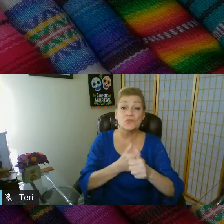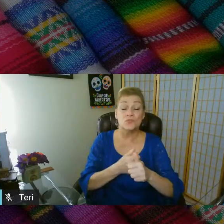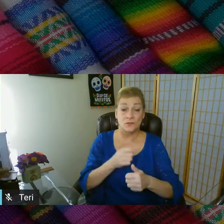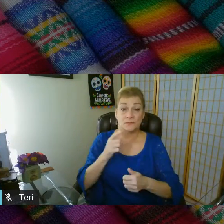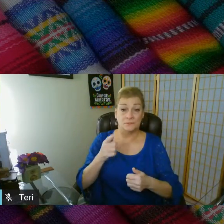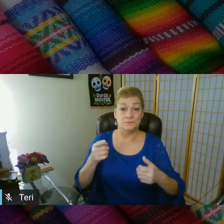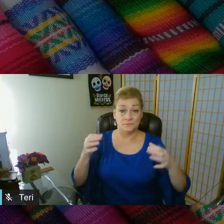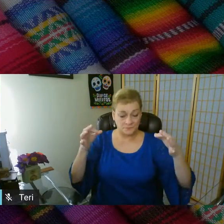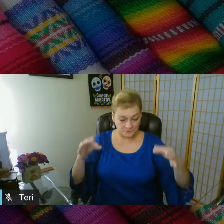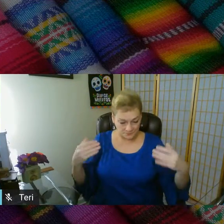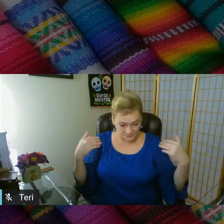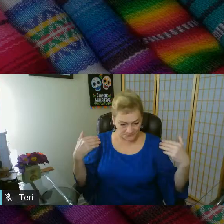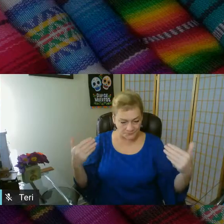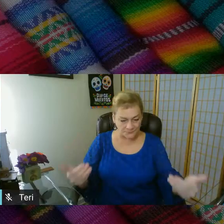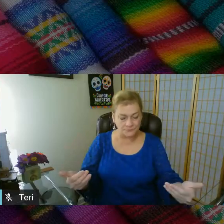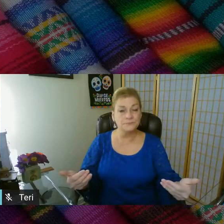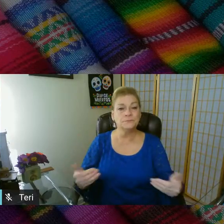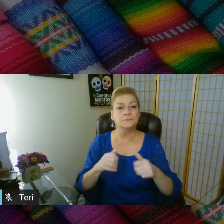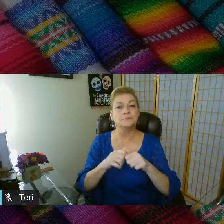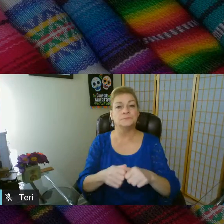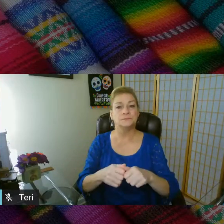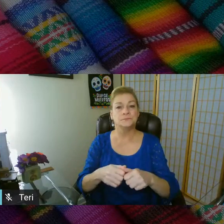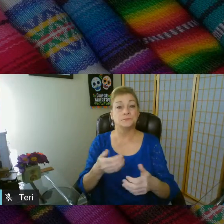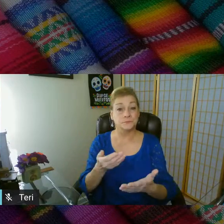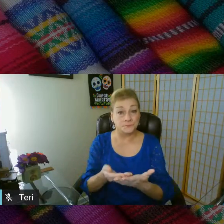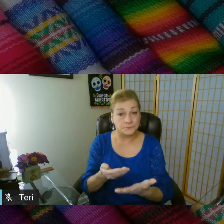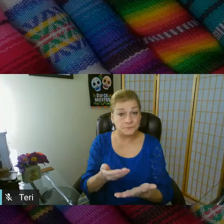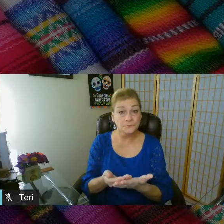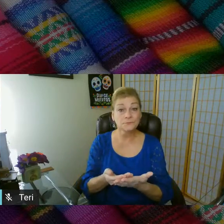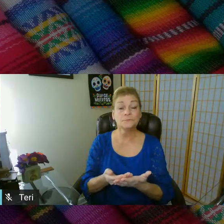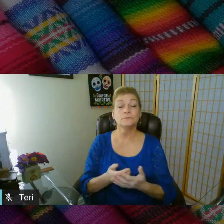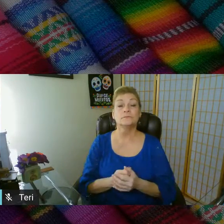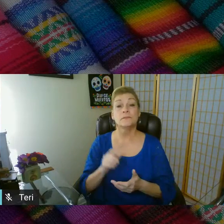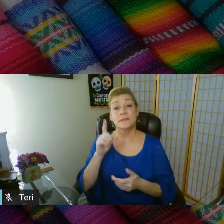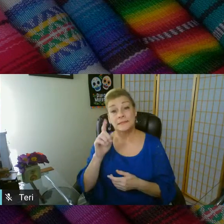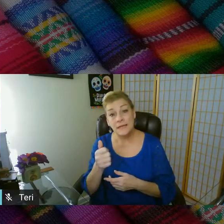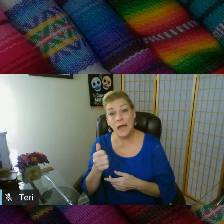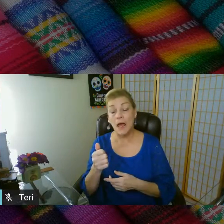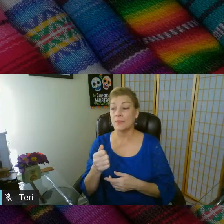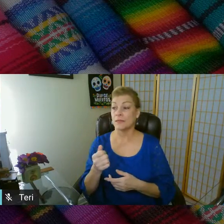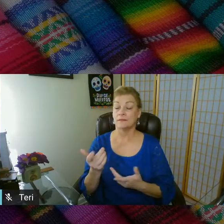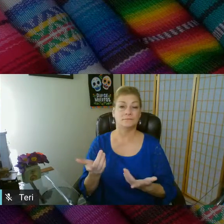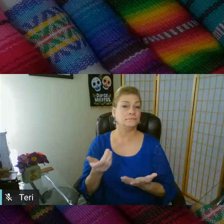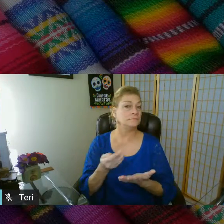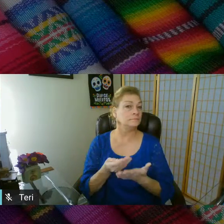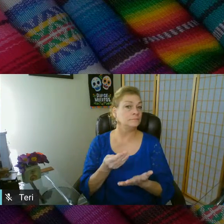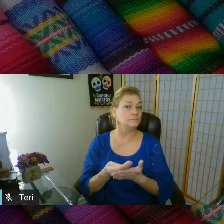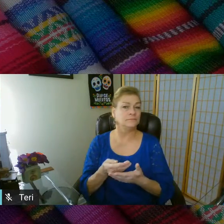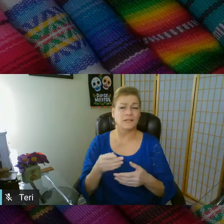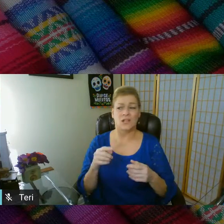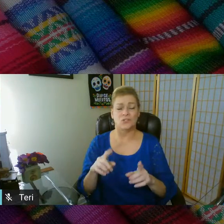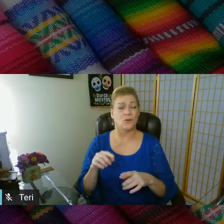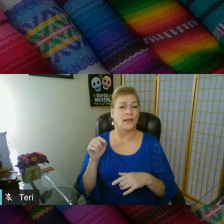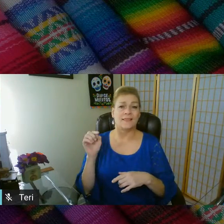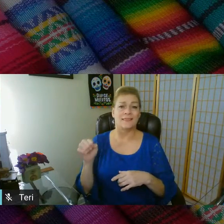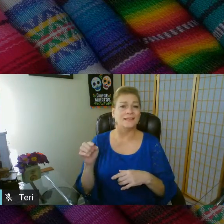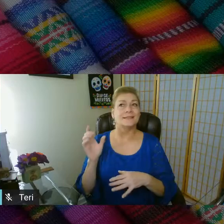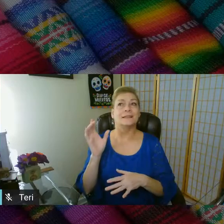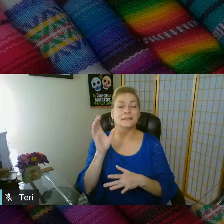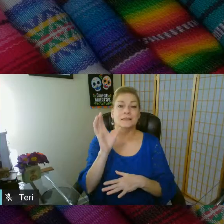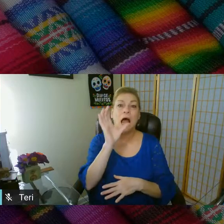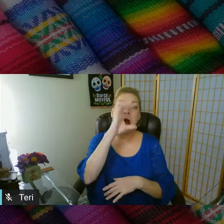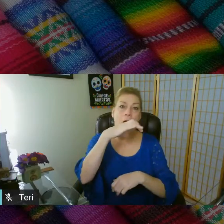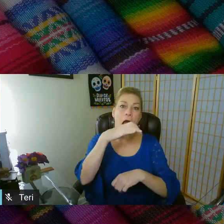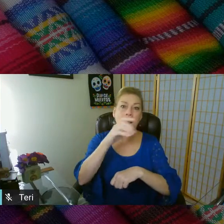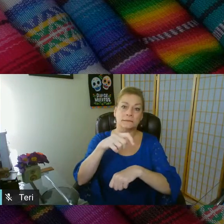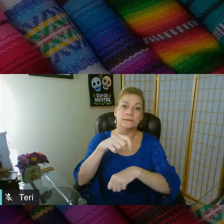you who have chosen to contribute, to continue to tribute your tithes and love offerings throughout this unprecedented time. I know